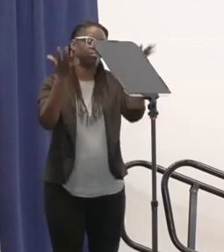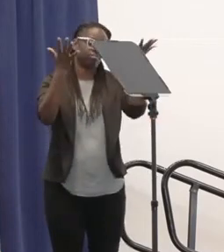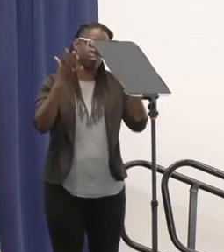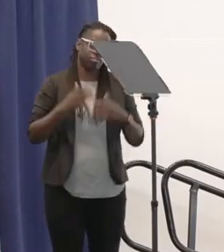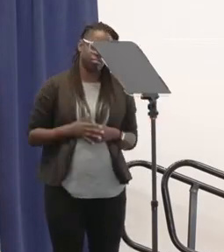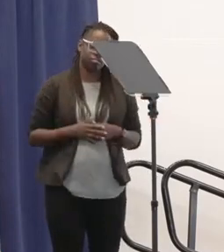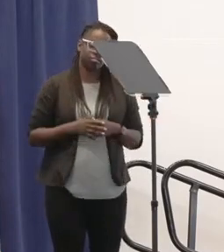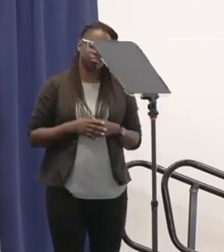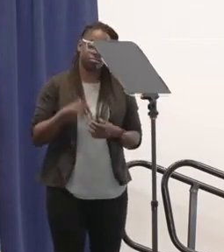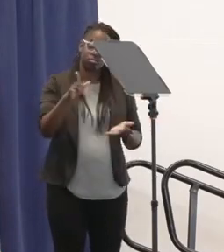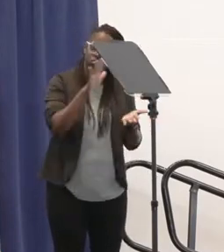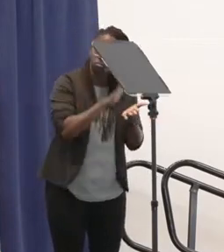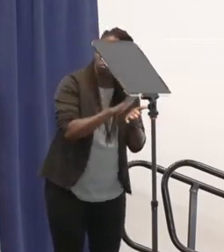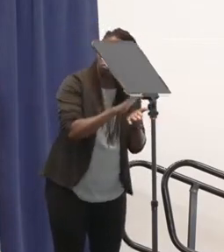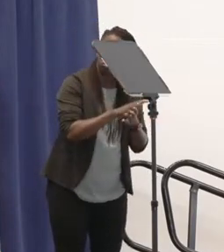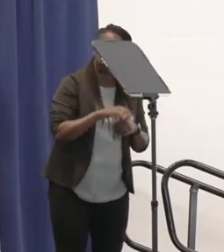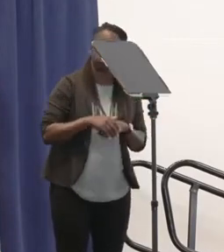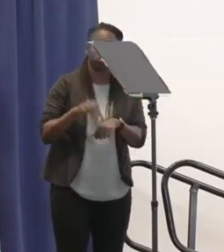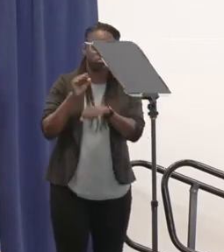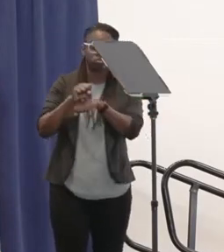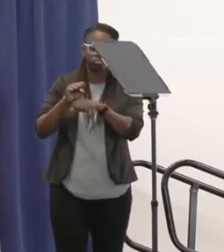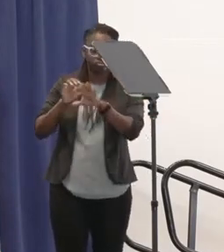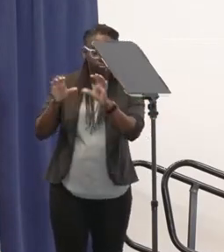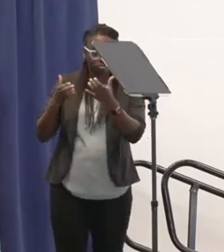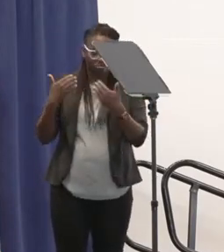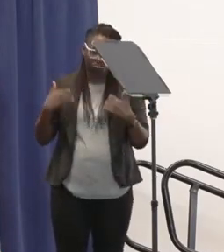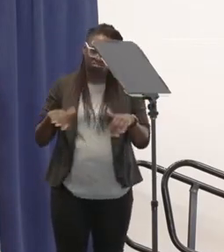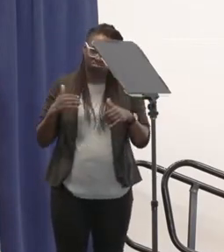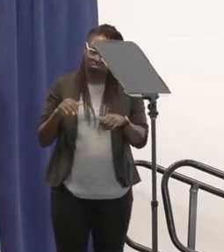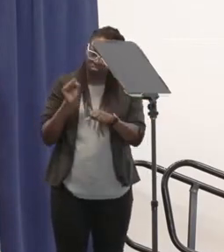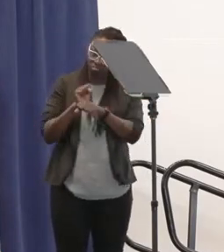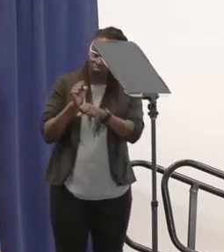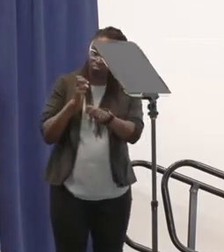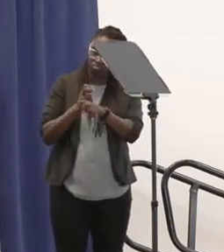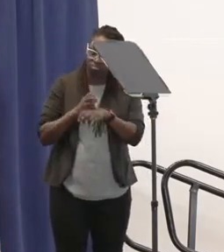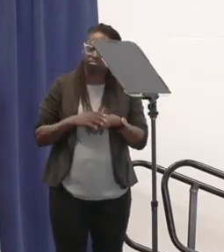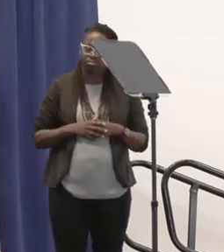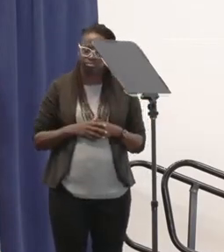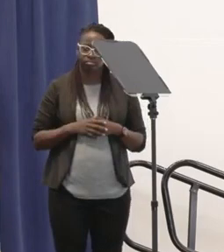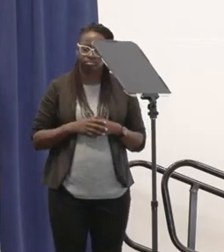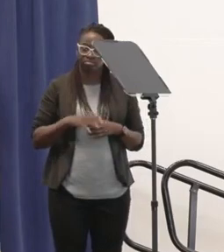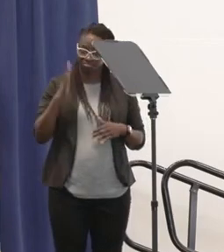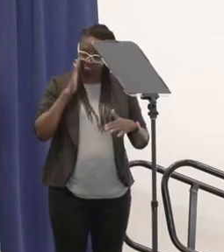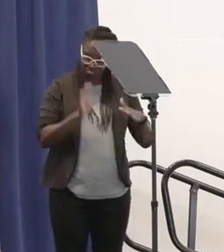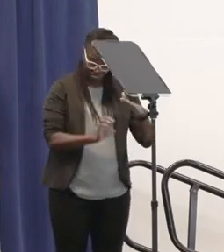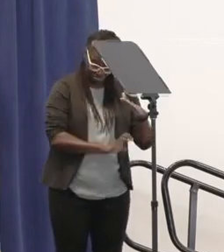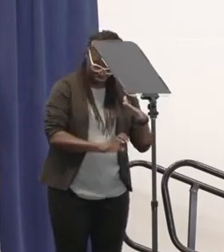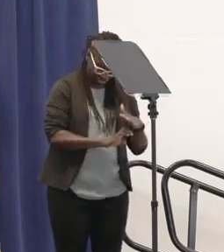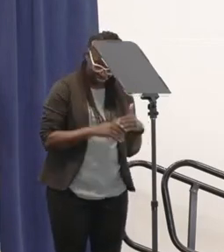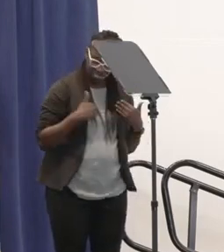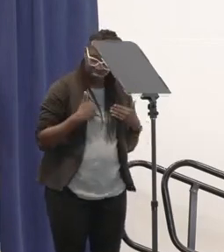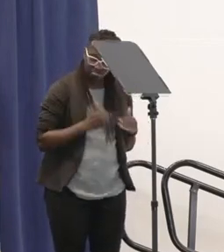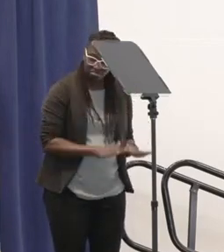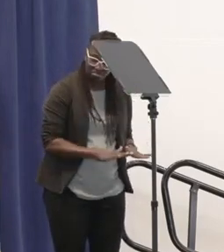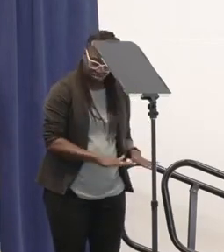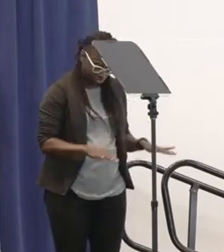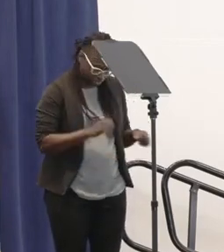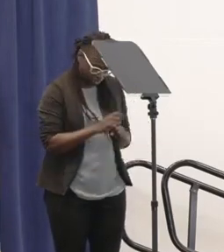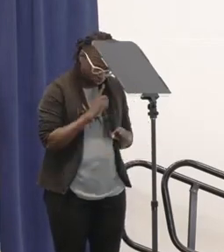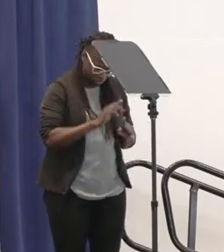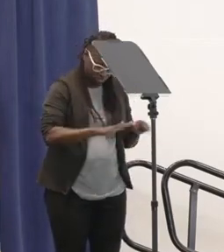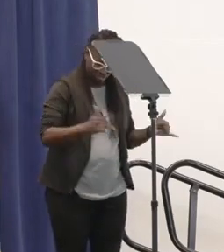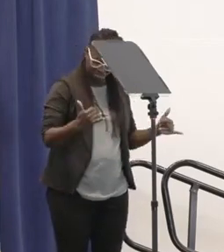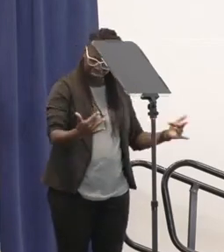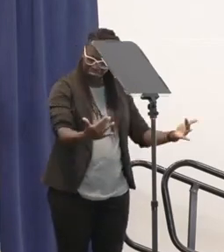and secondary schools can continue to foster safe, supportive, and inclusive environments for all of its students as